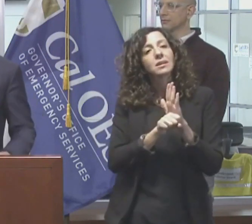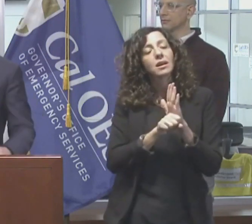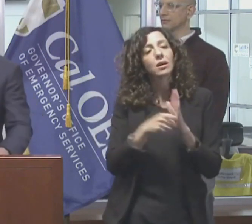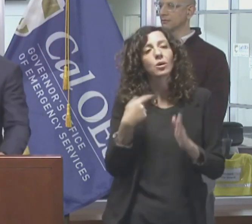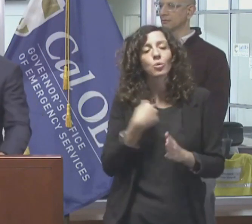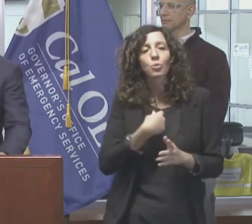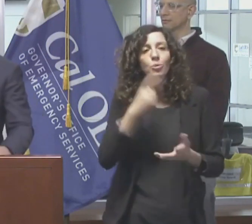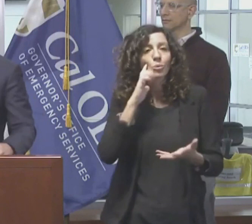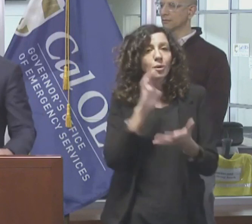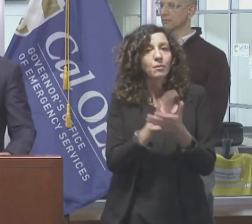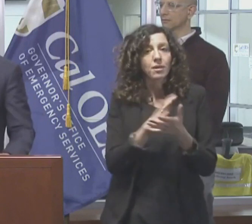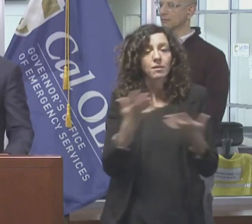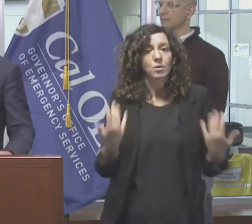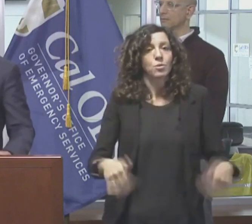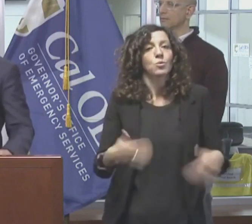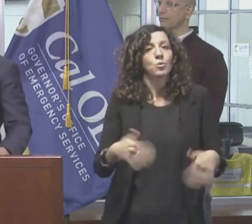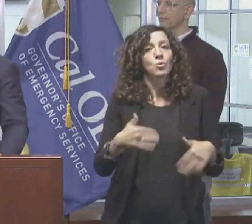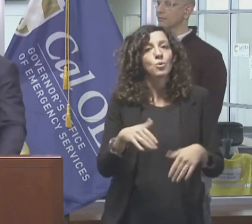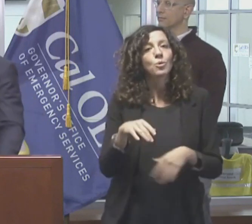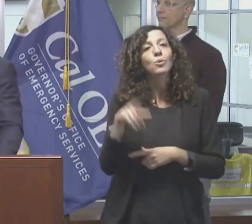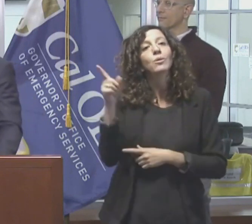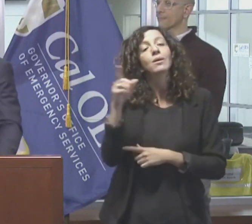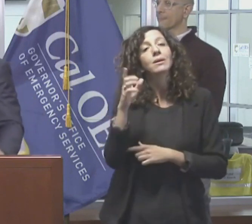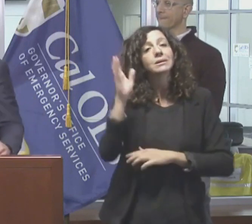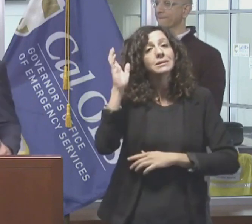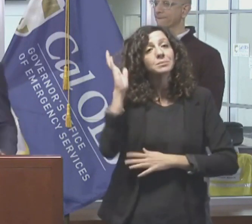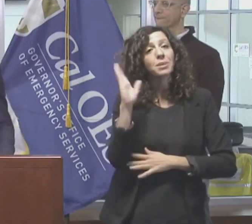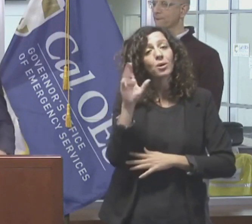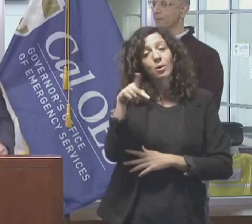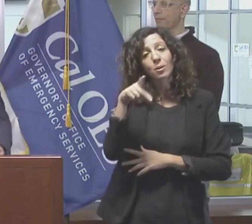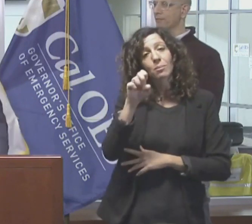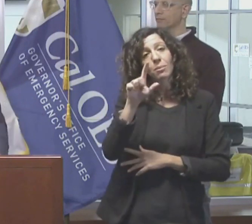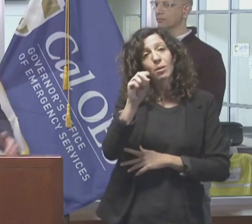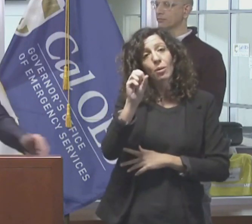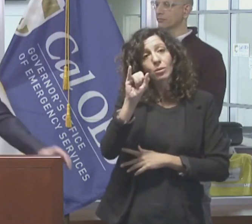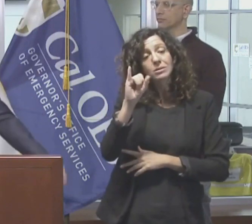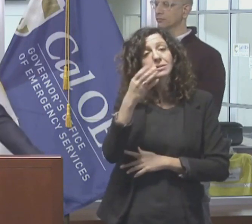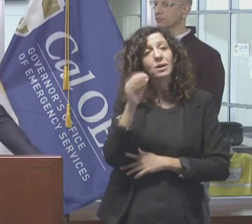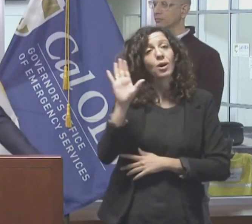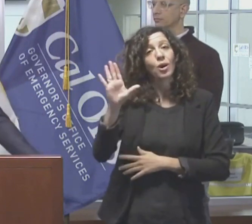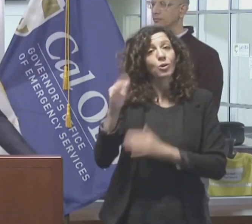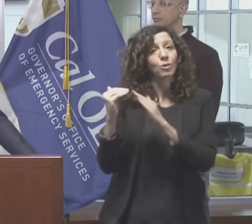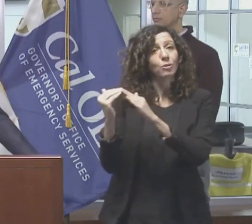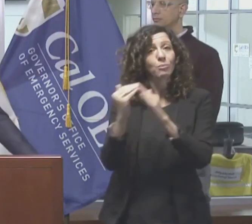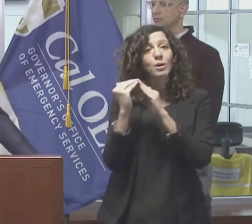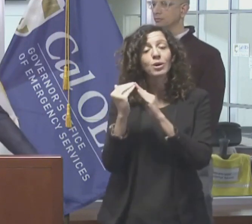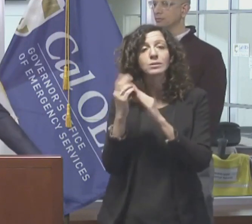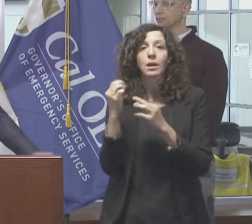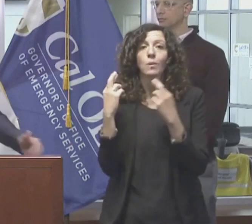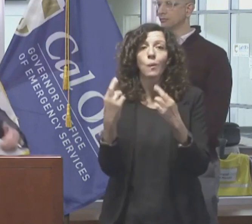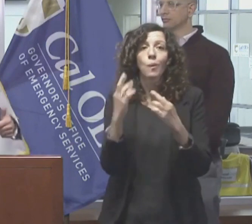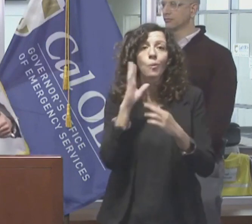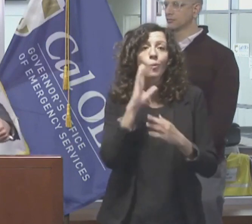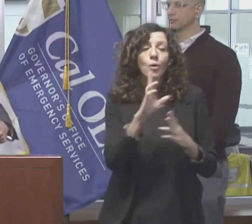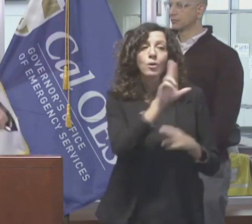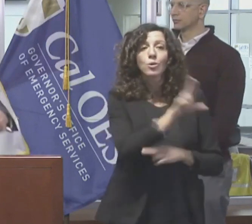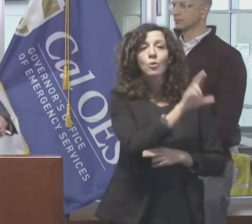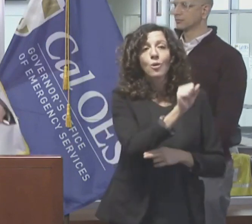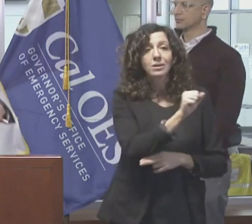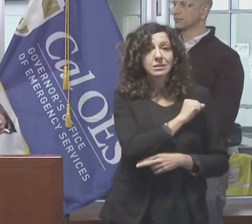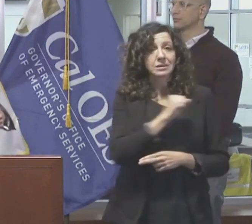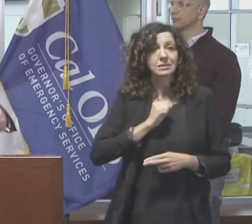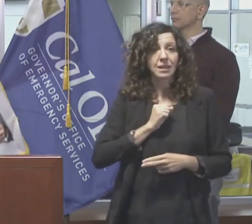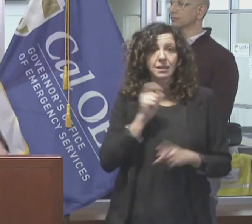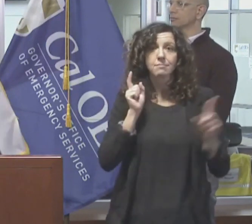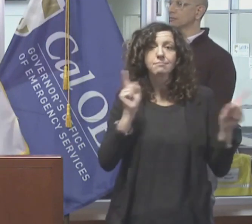the extraordinary work that has been done by Speaker Pelosi and her colleagues, and we hope soon by the United States Senate, can be complemented with